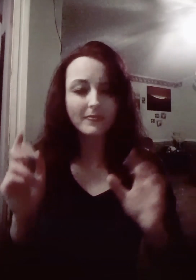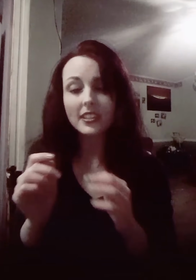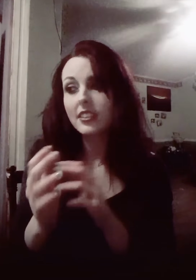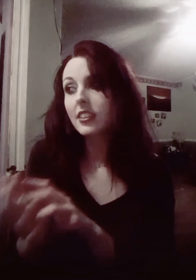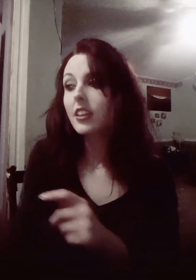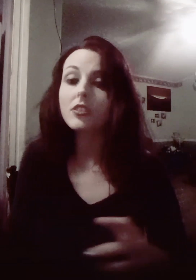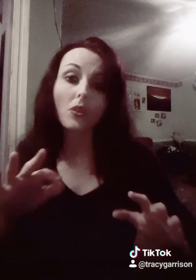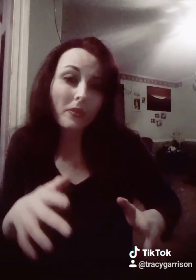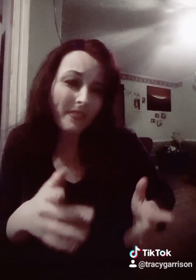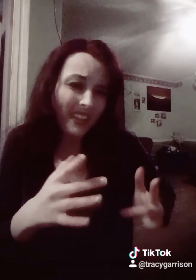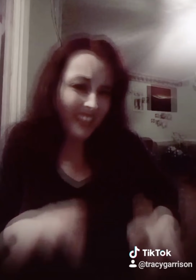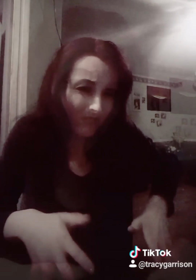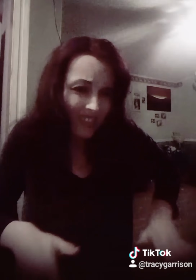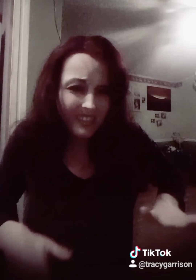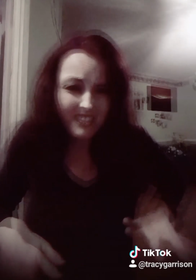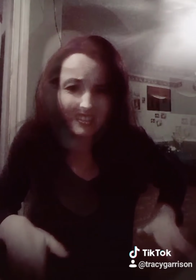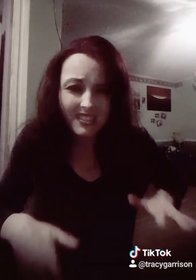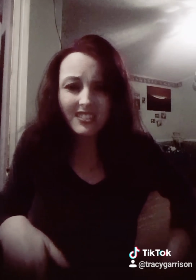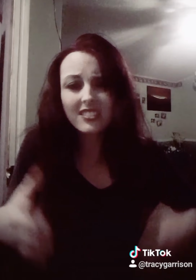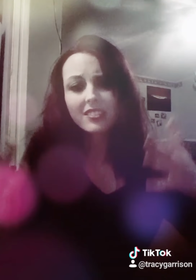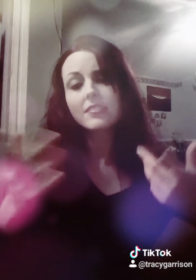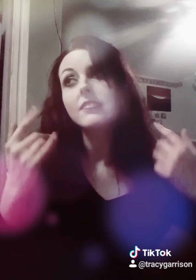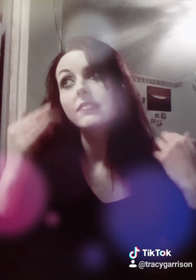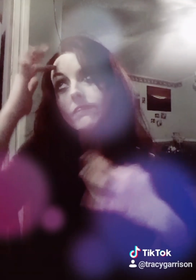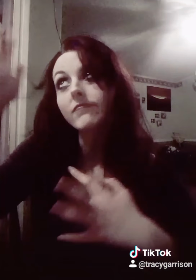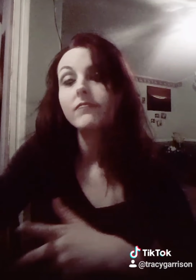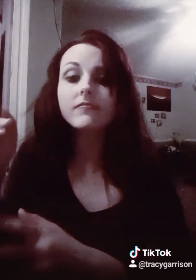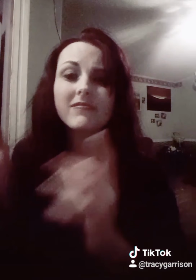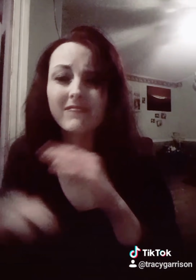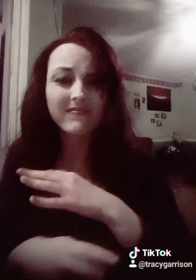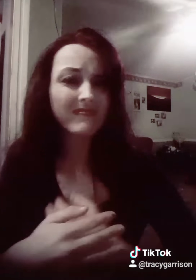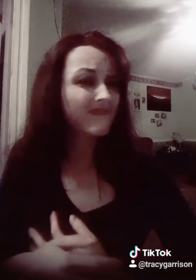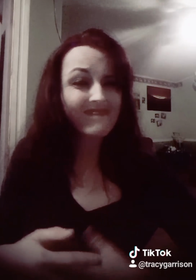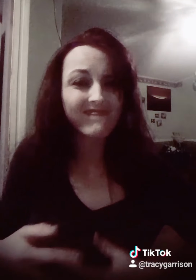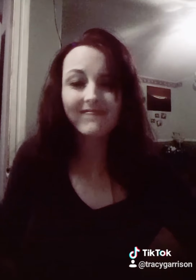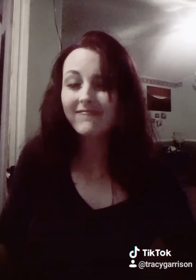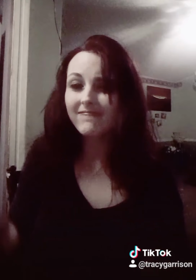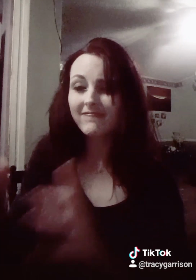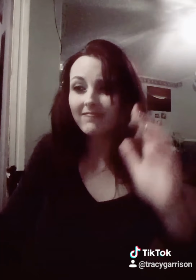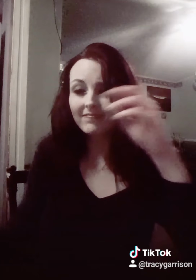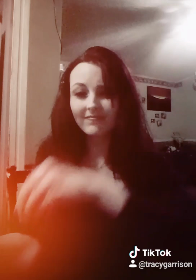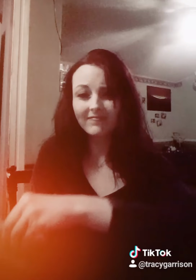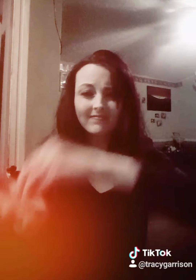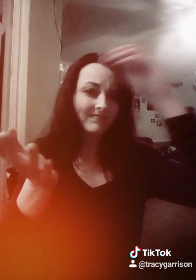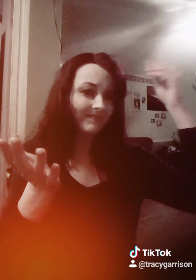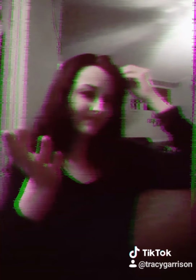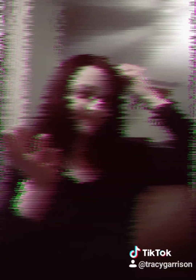hate the way I react. Thinking that I'm good, but you know I'm about to relapse.